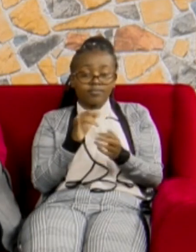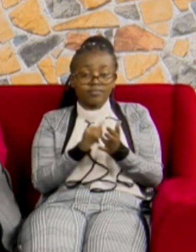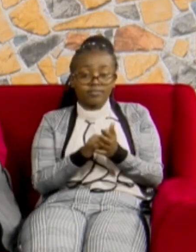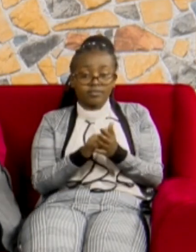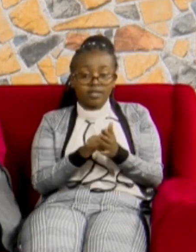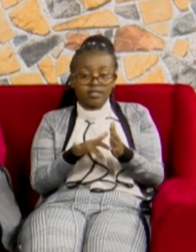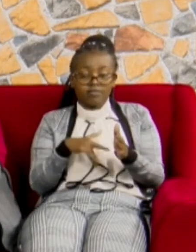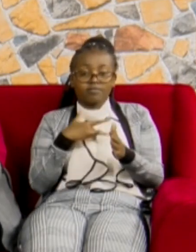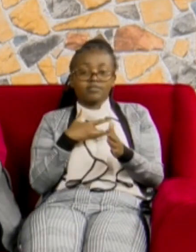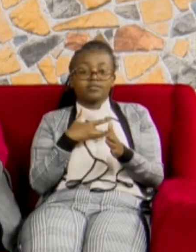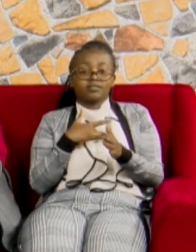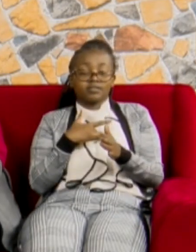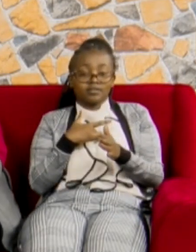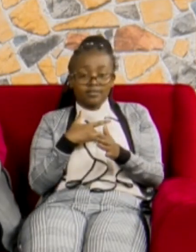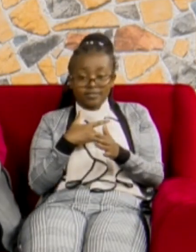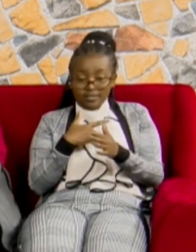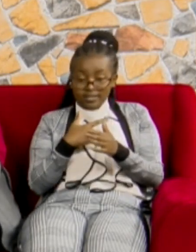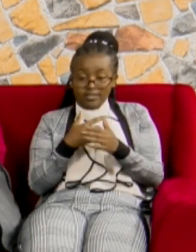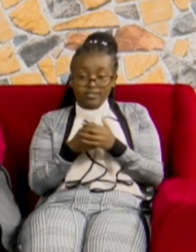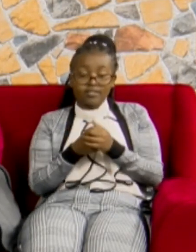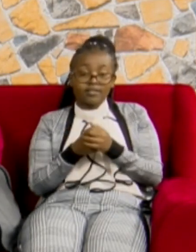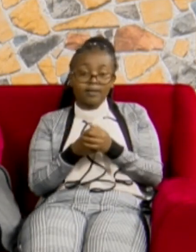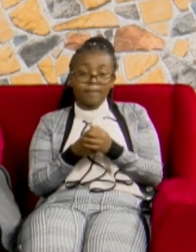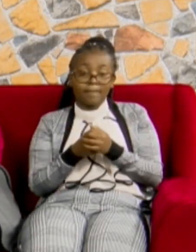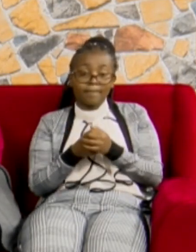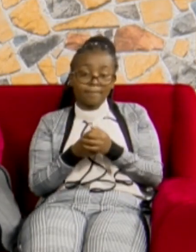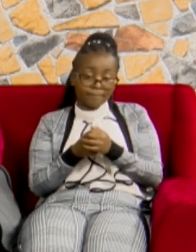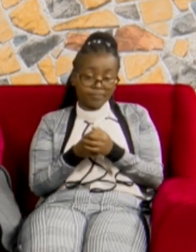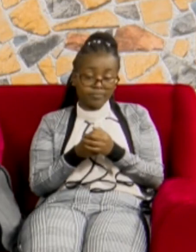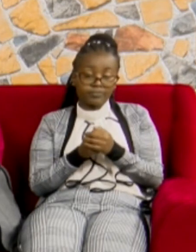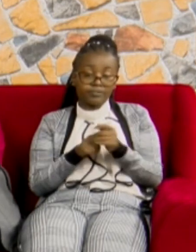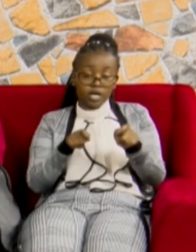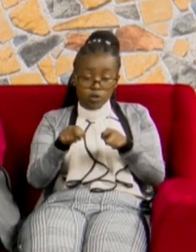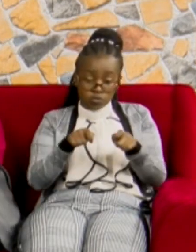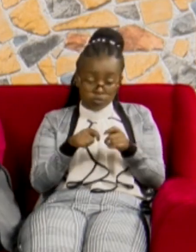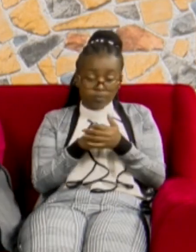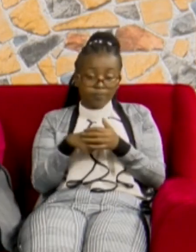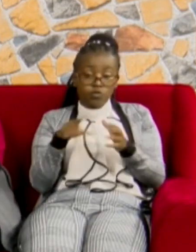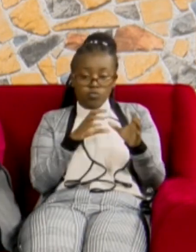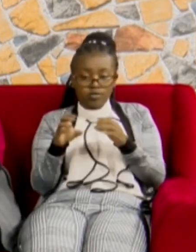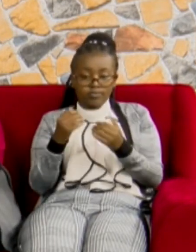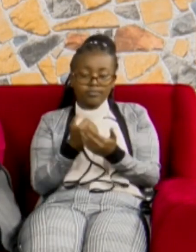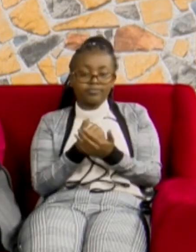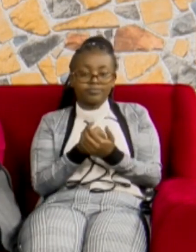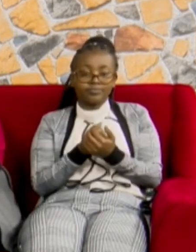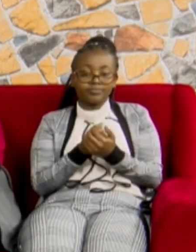those feelings, if they do if they do come up, are kind of controlled. So we do siblings.